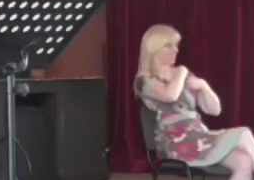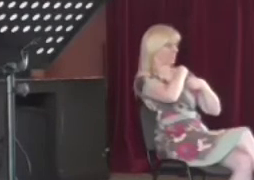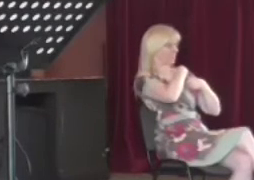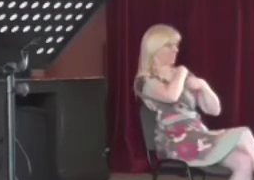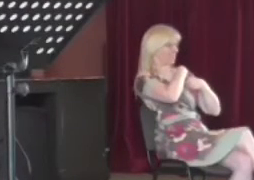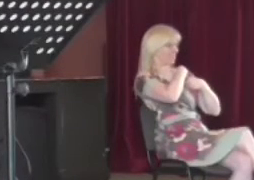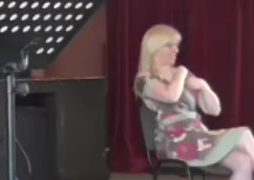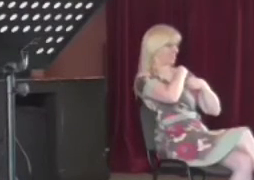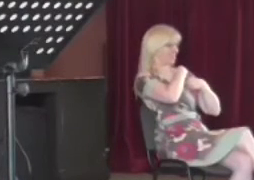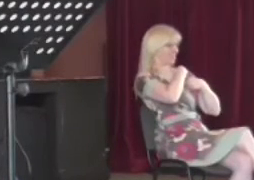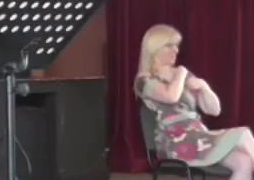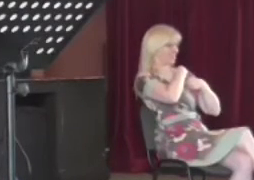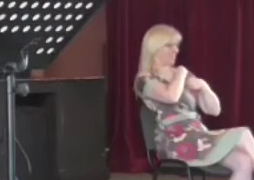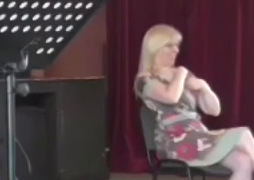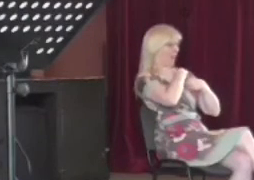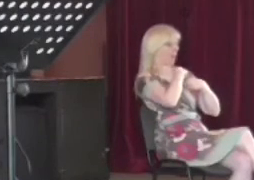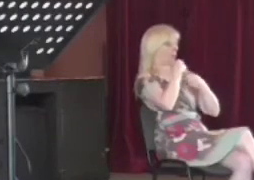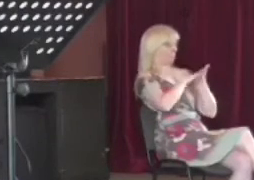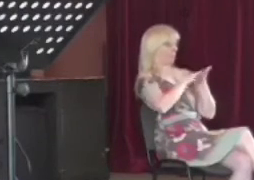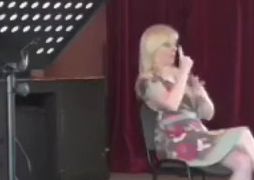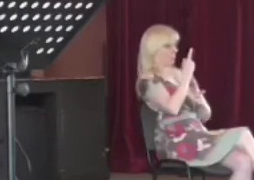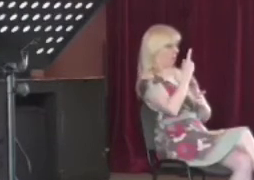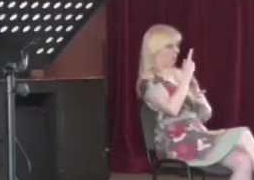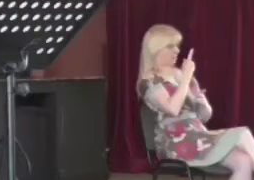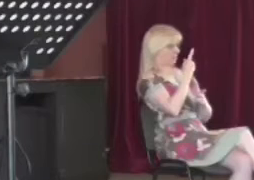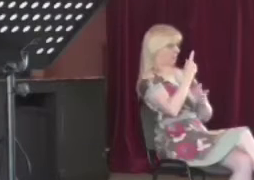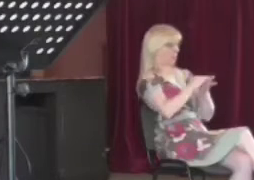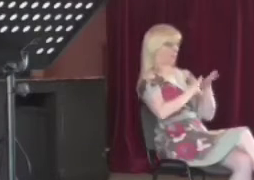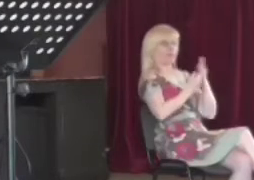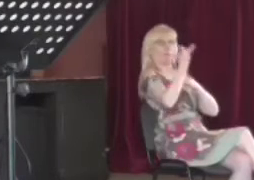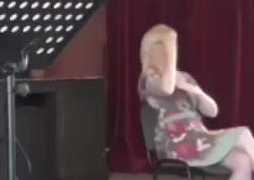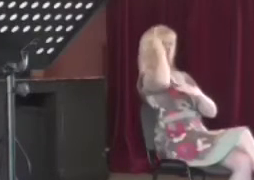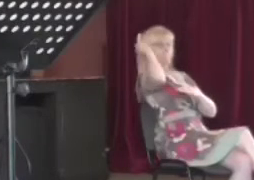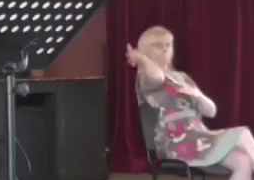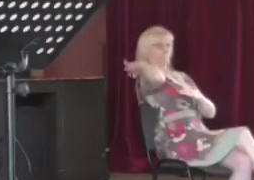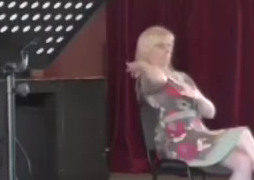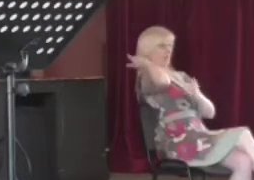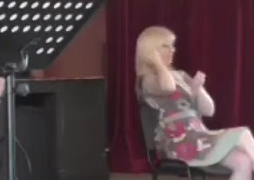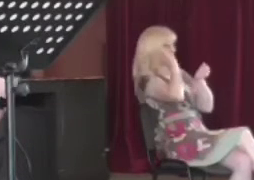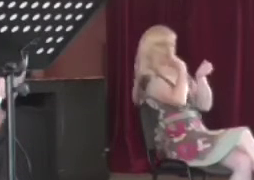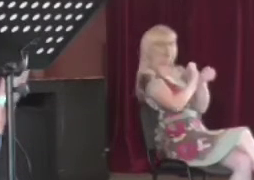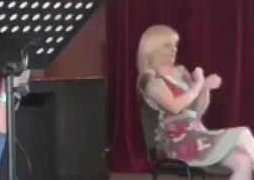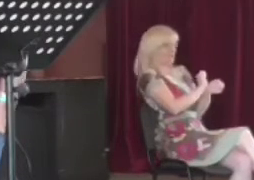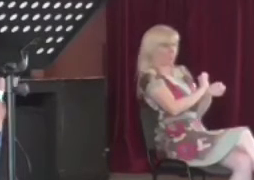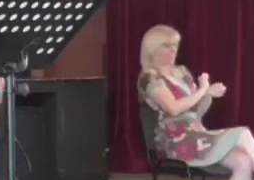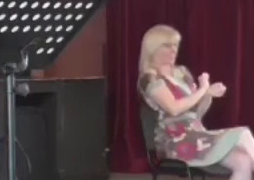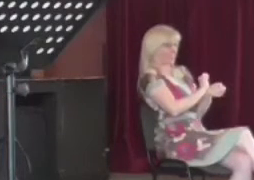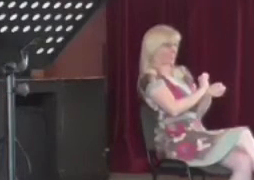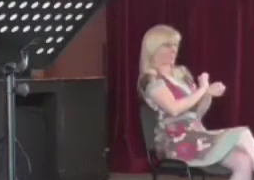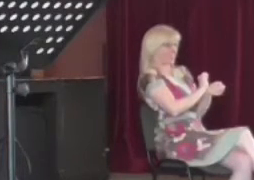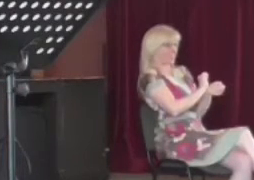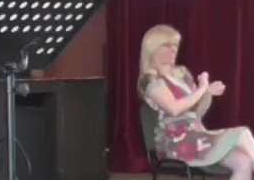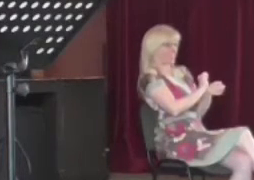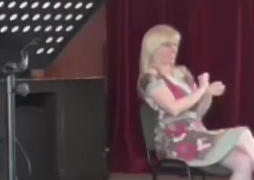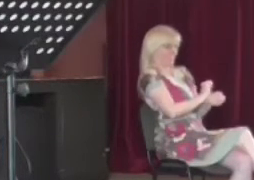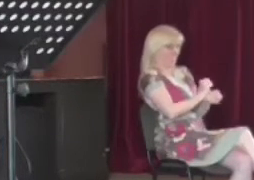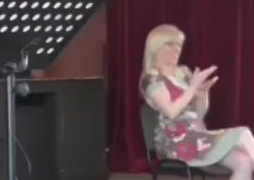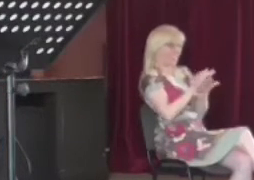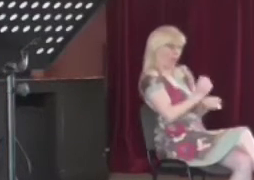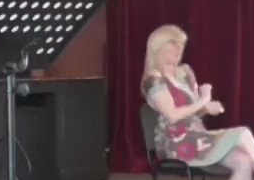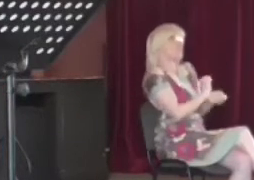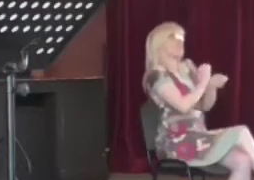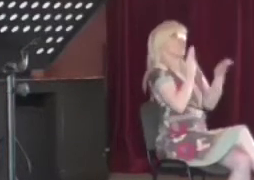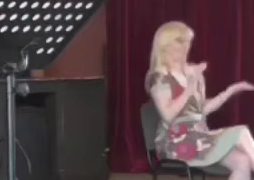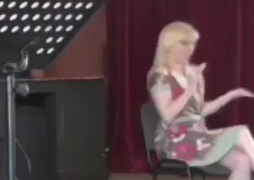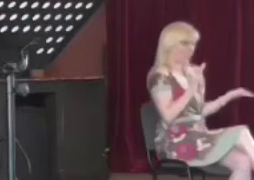they stoned Stephen to death. And the first verse of chapter 8 in Acts, and Saul approved of their